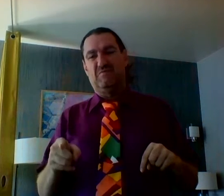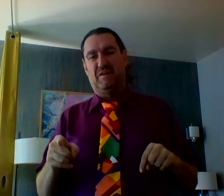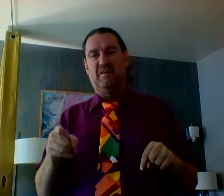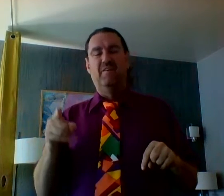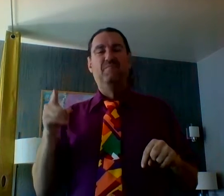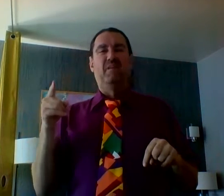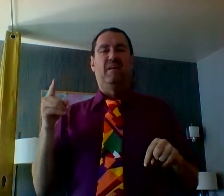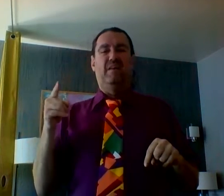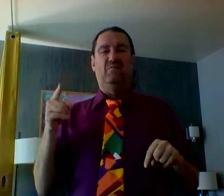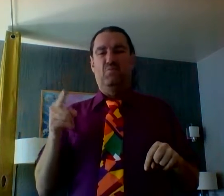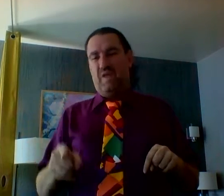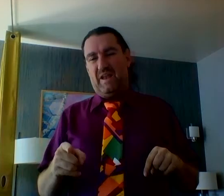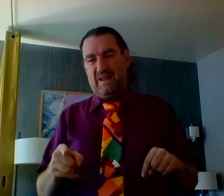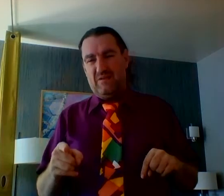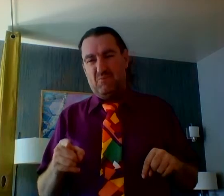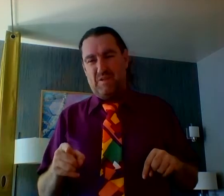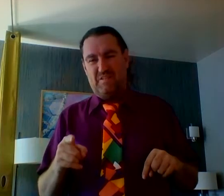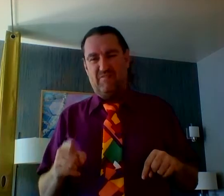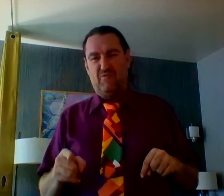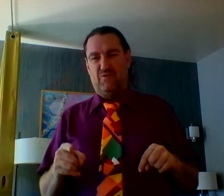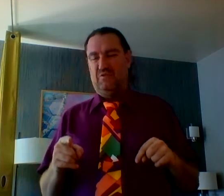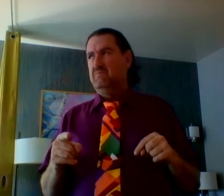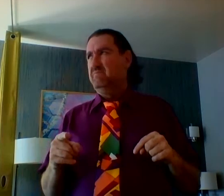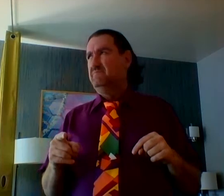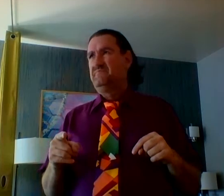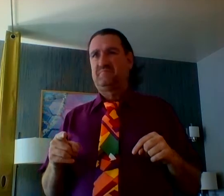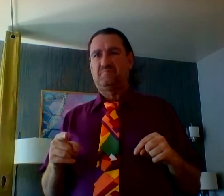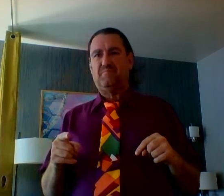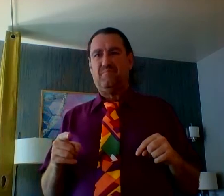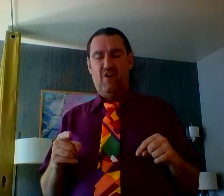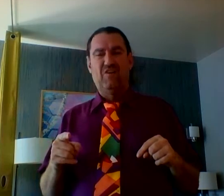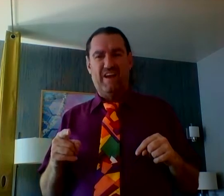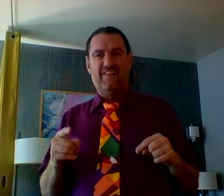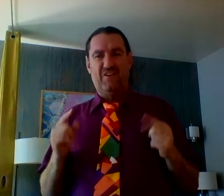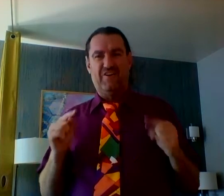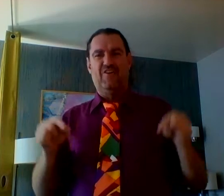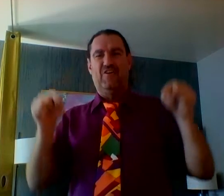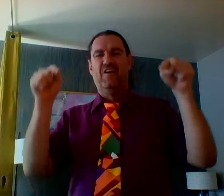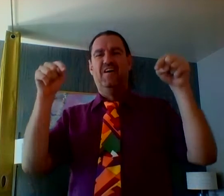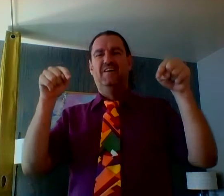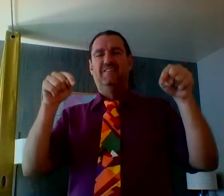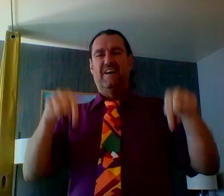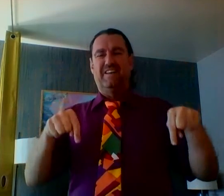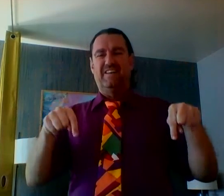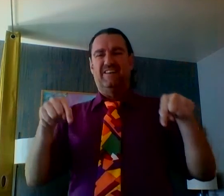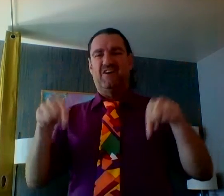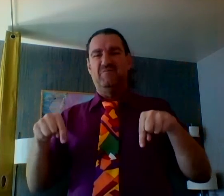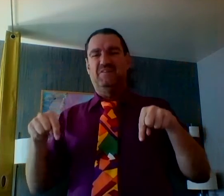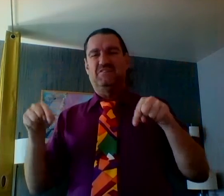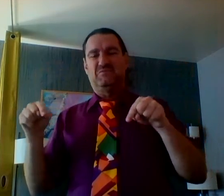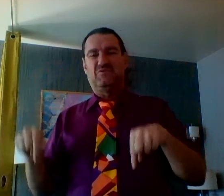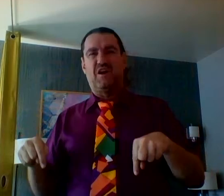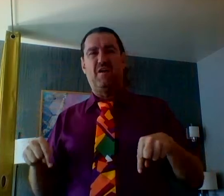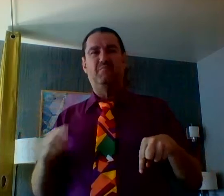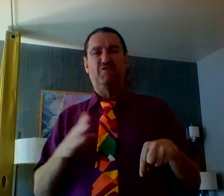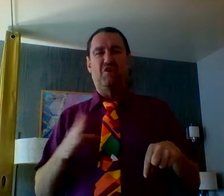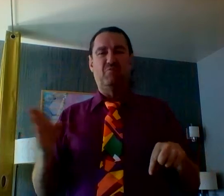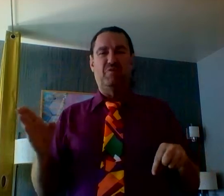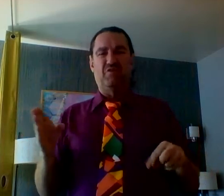stomach and then end up wasting food. Okay, there you go. Like it, comment, subscribe, share it with